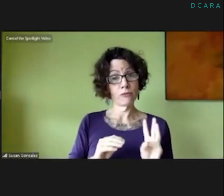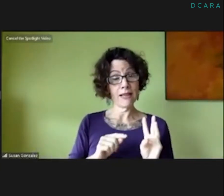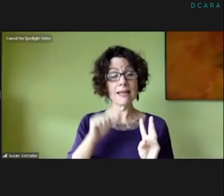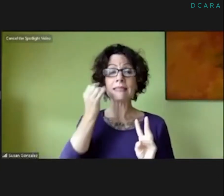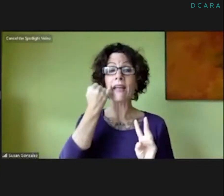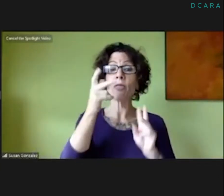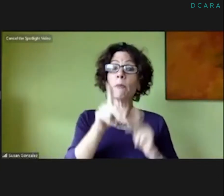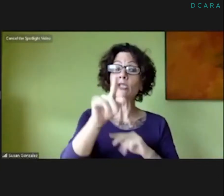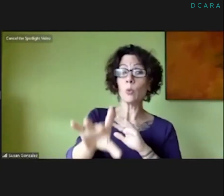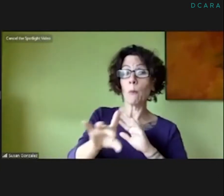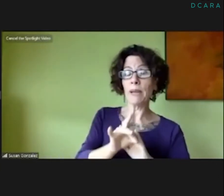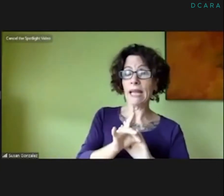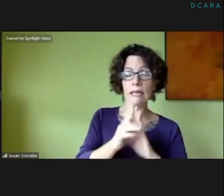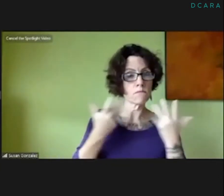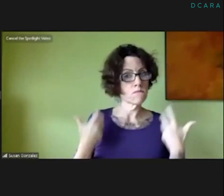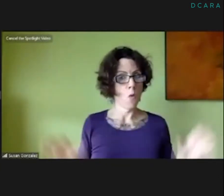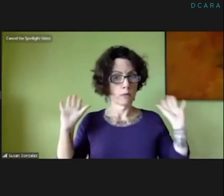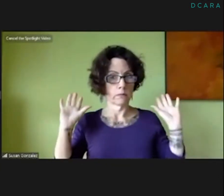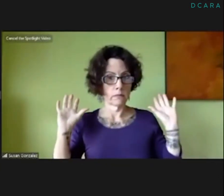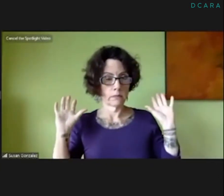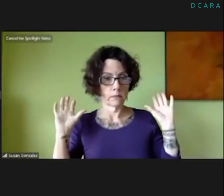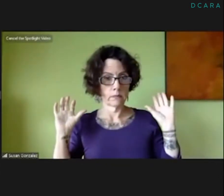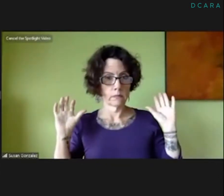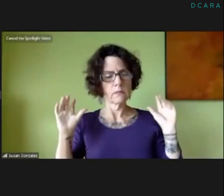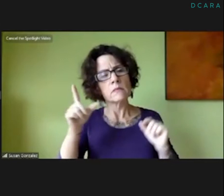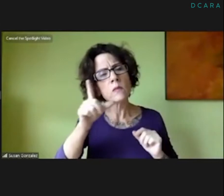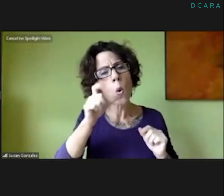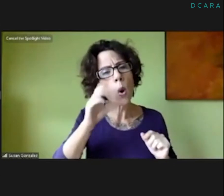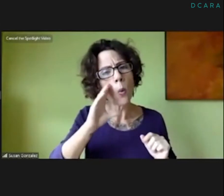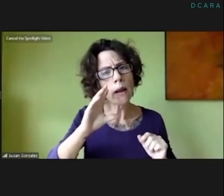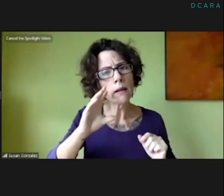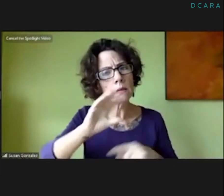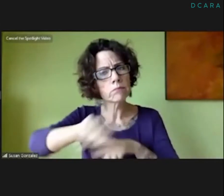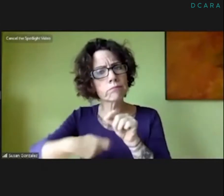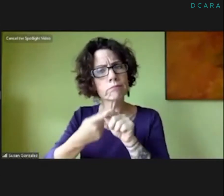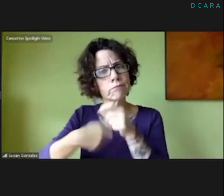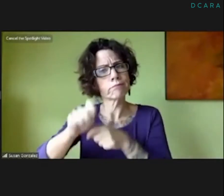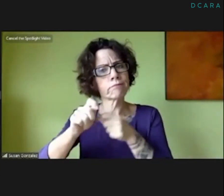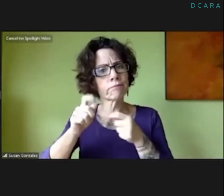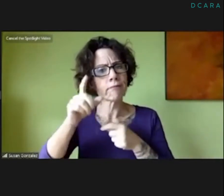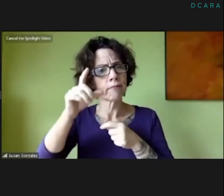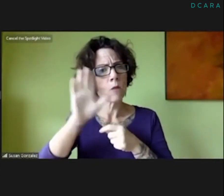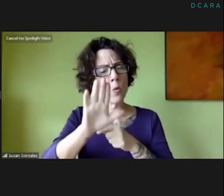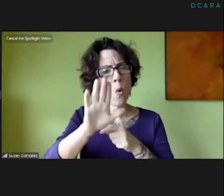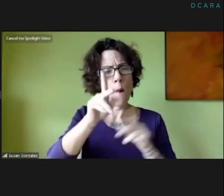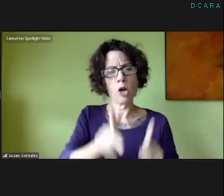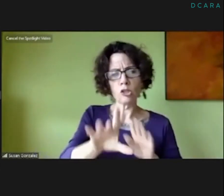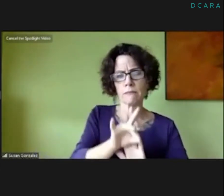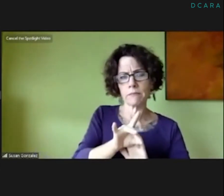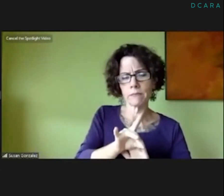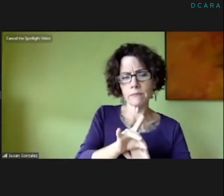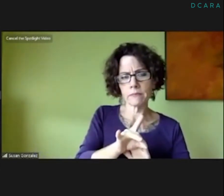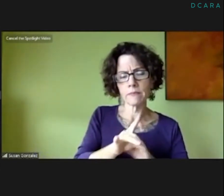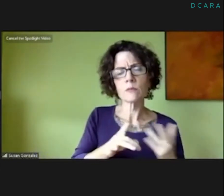any alternates, and that's okay. The challenge is that when looking at number 6,